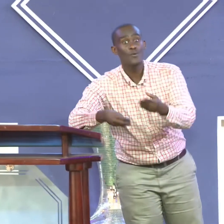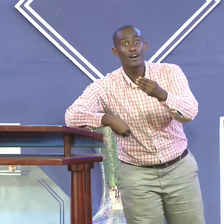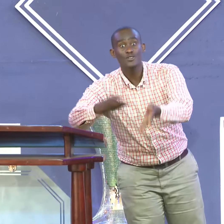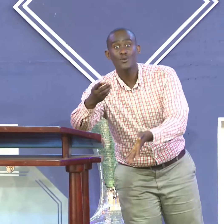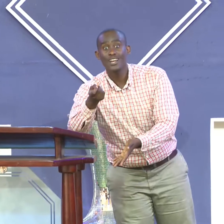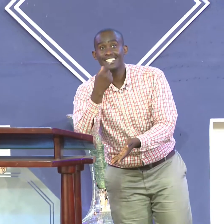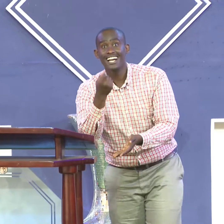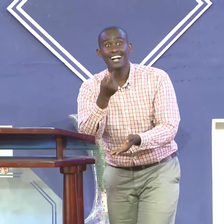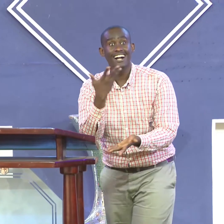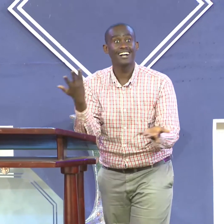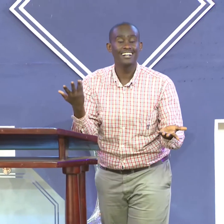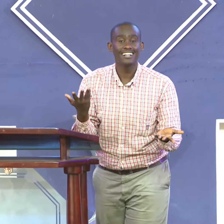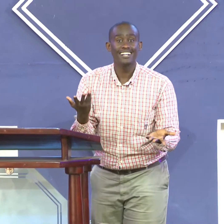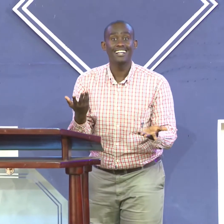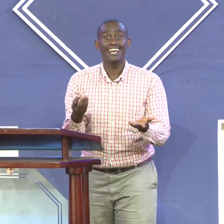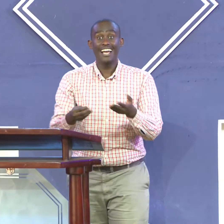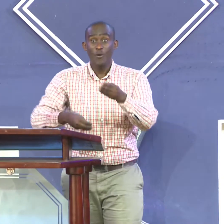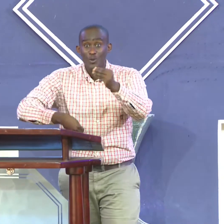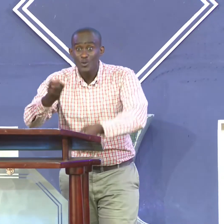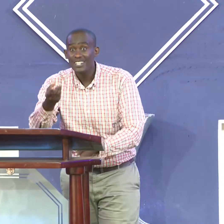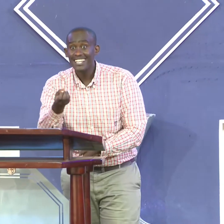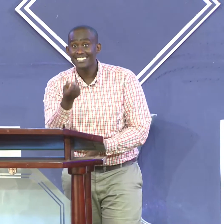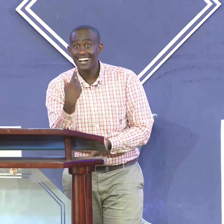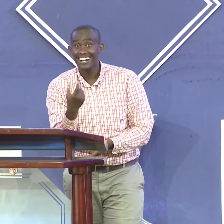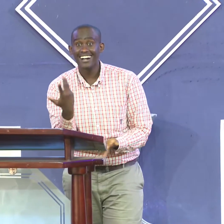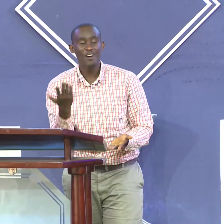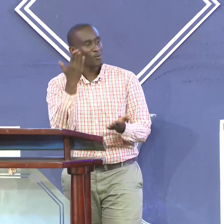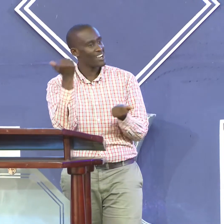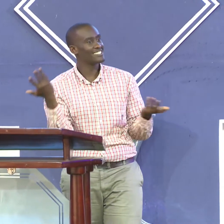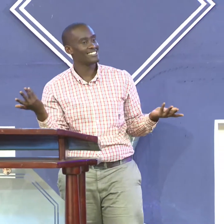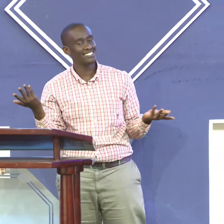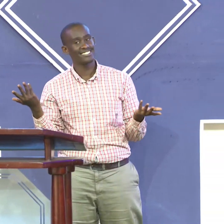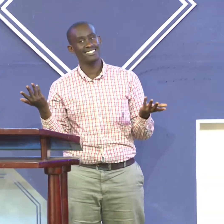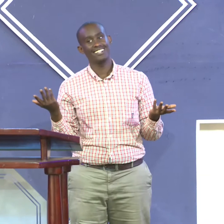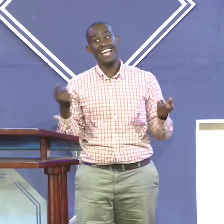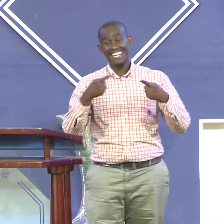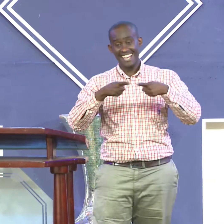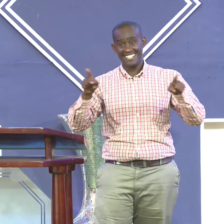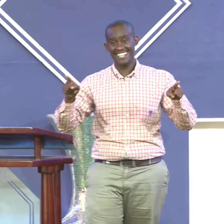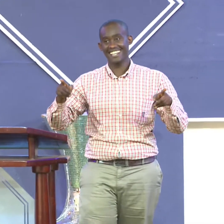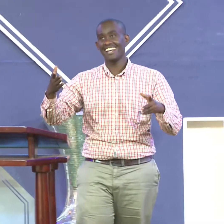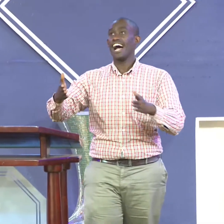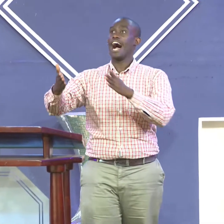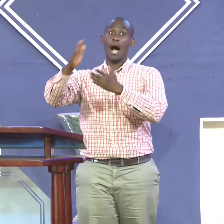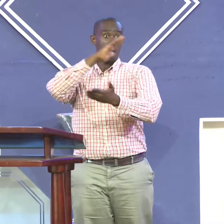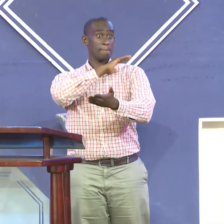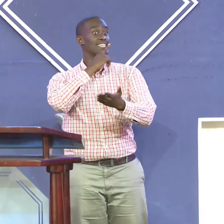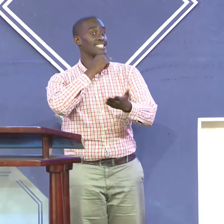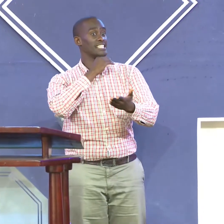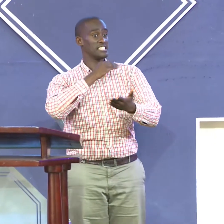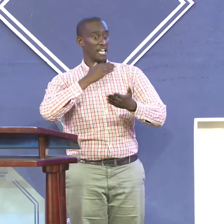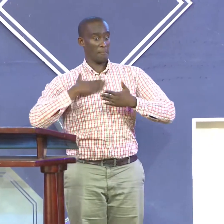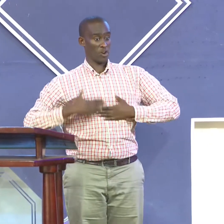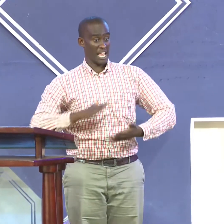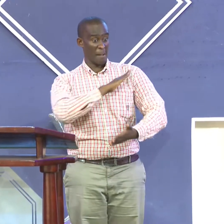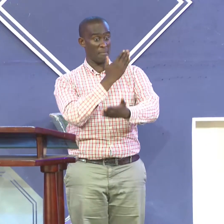medicines? Chalampoza. Teriri katale. Isn't it on market? Olowooza lwaki? Why? Naye waliwo gye gali mu butakoma. But there is why it